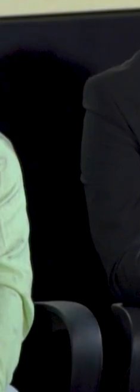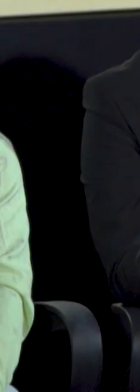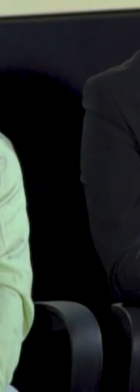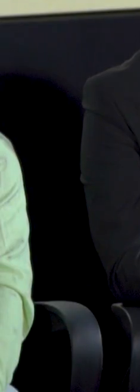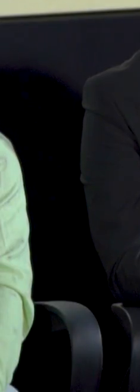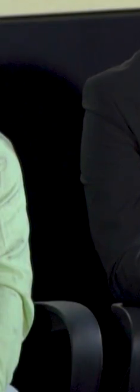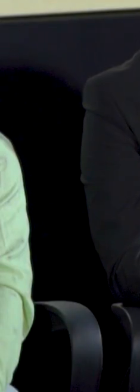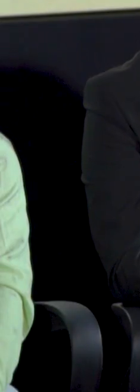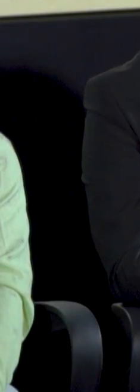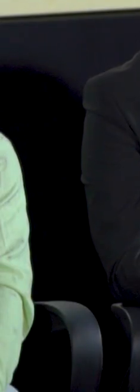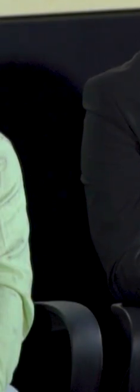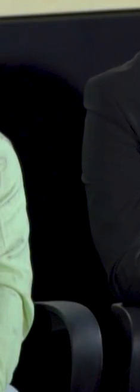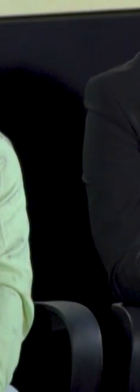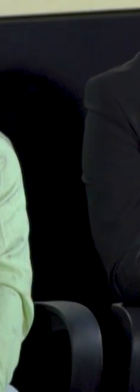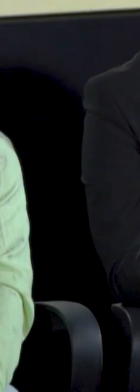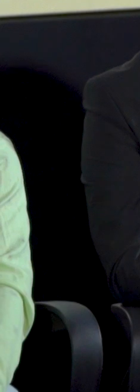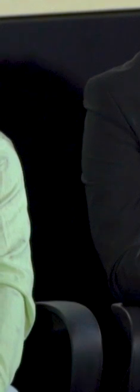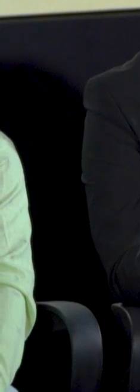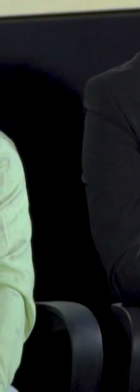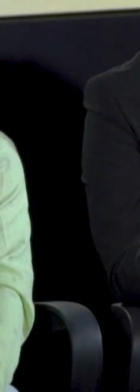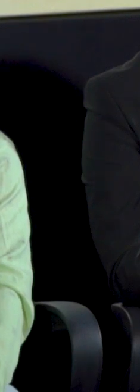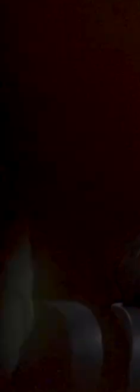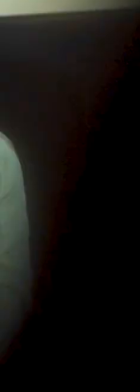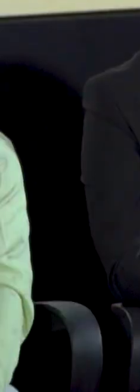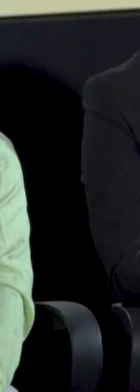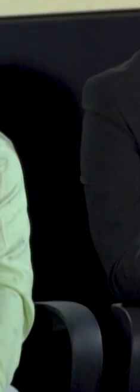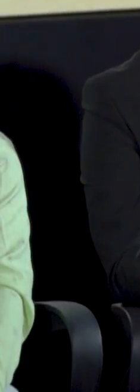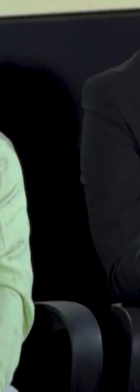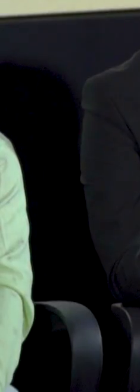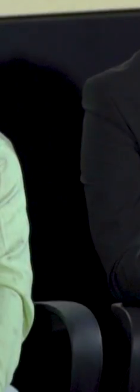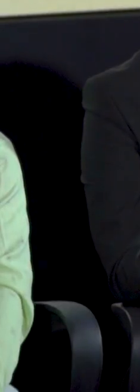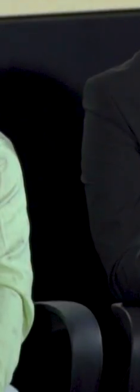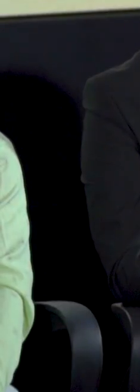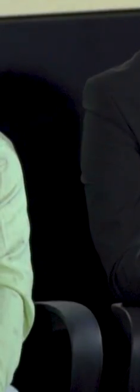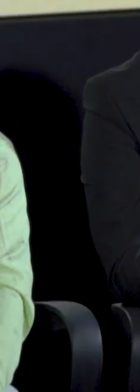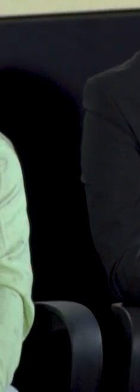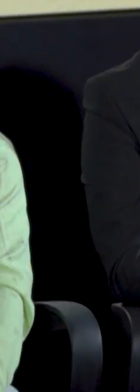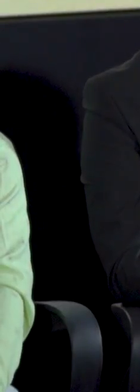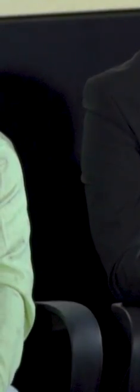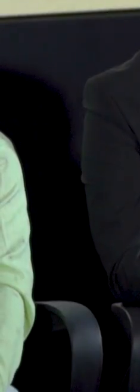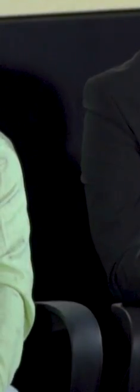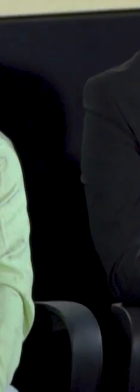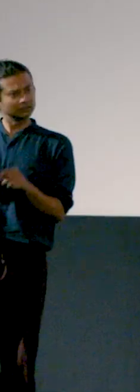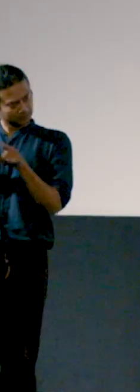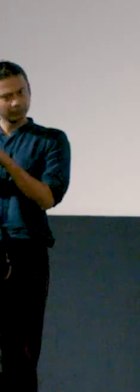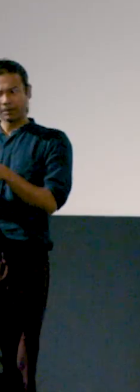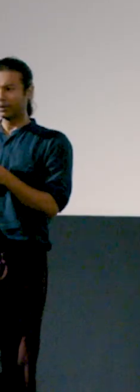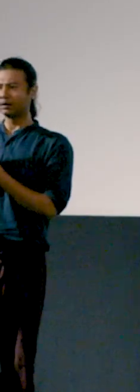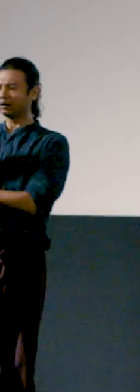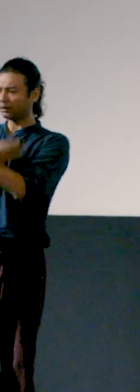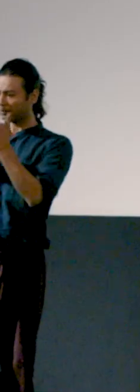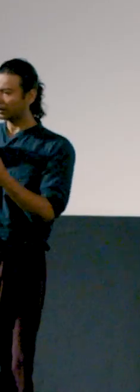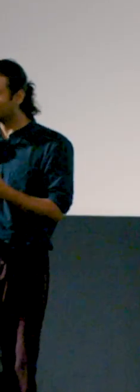from thalassemia, the people who are having with thalassemia. So it's a blood disorder, disability. And